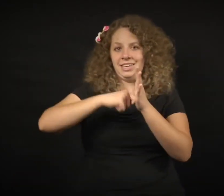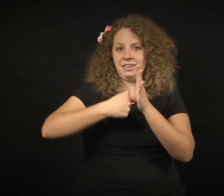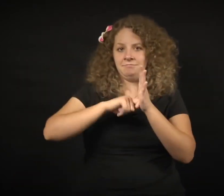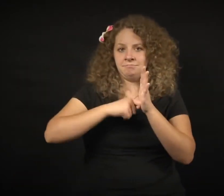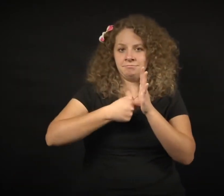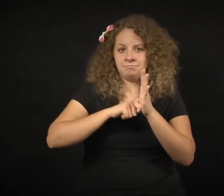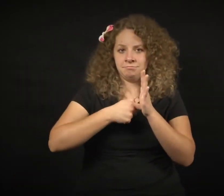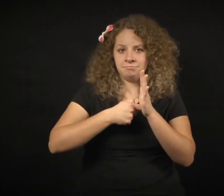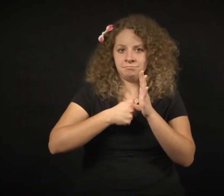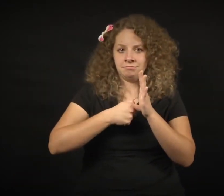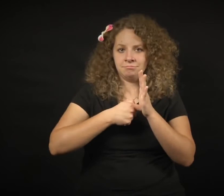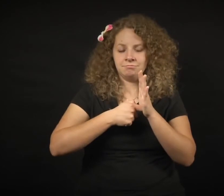key.